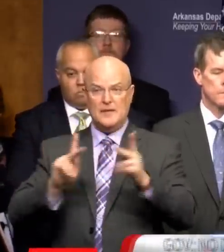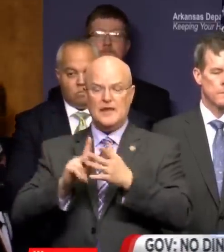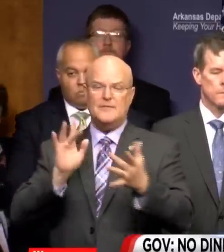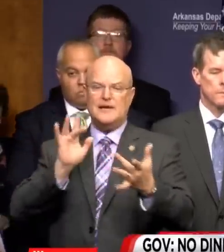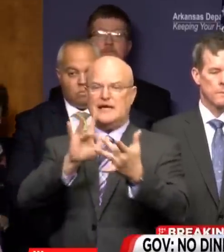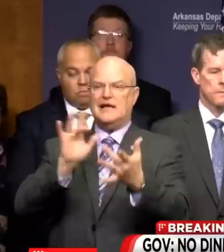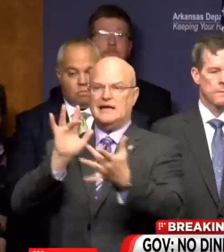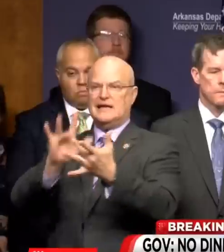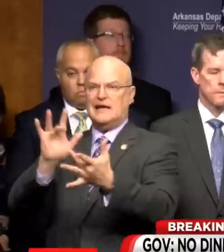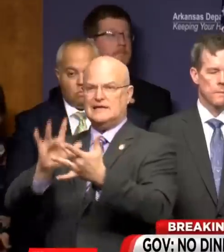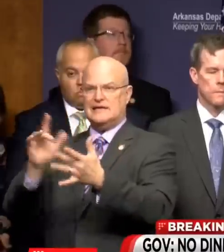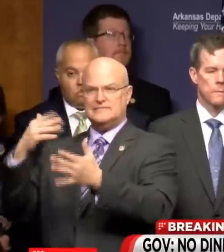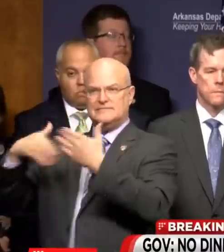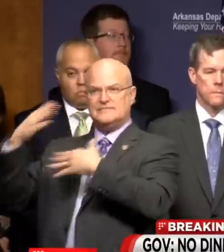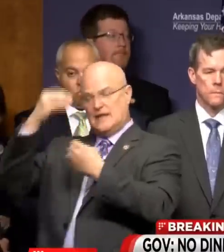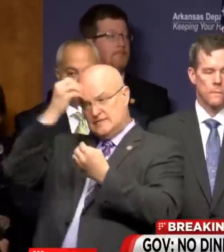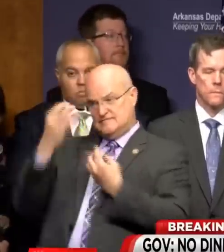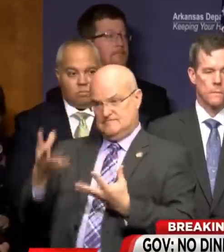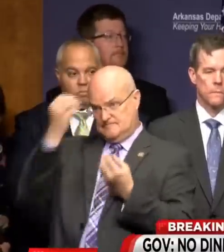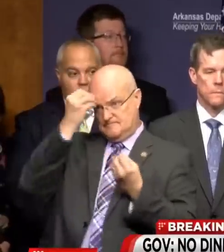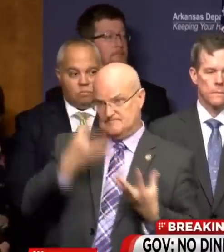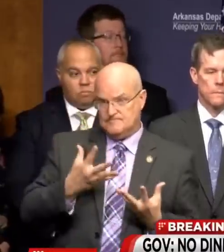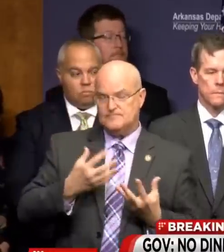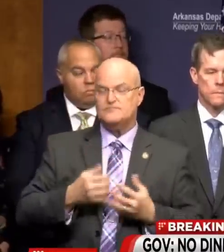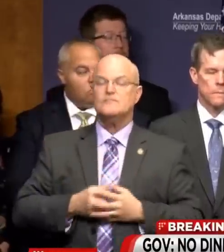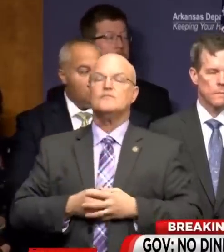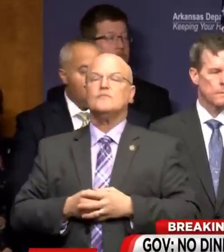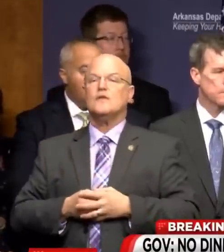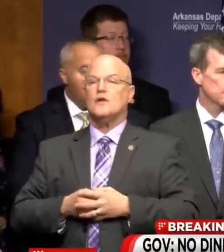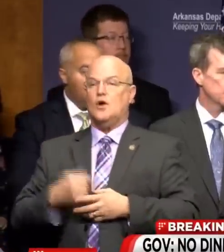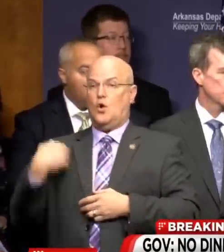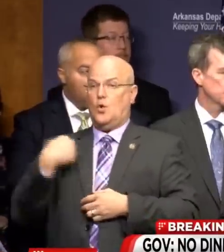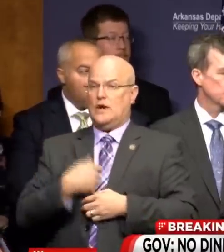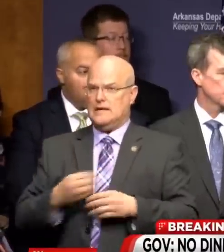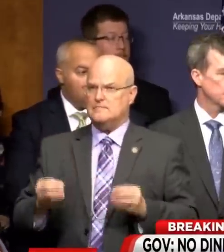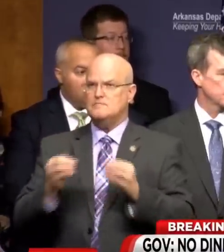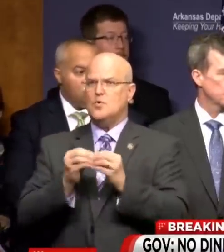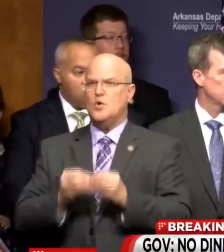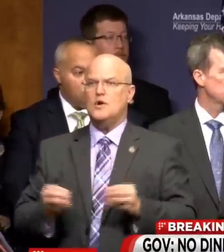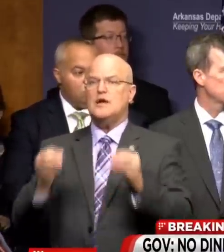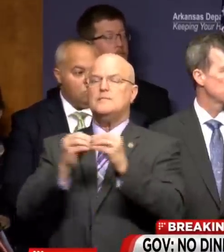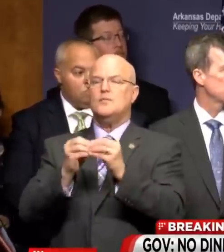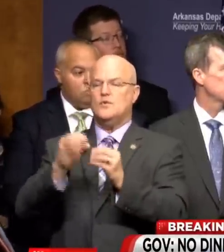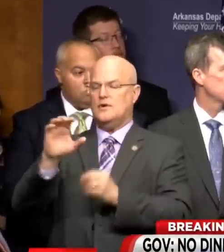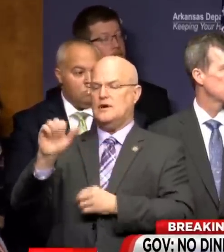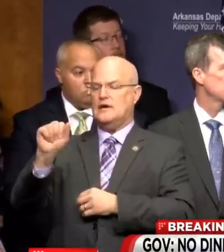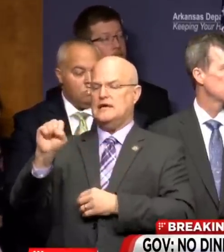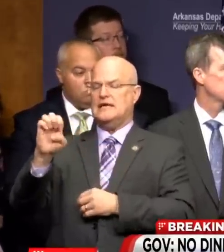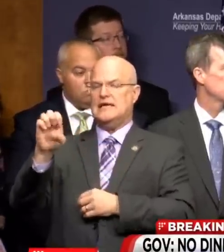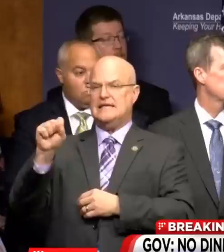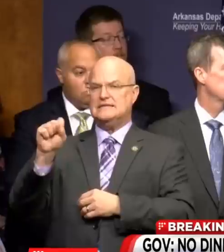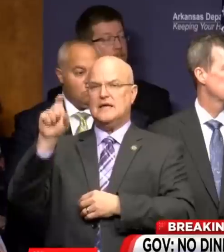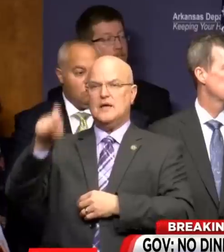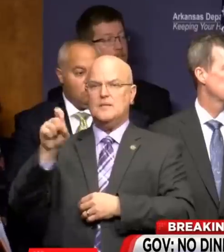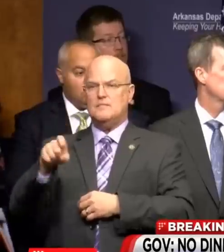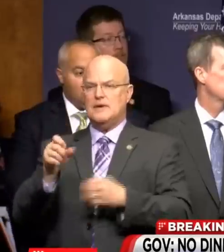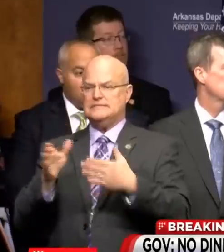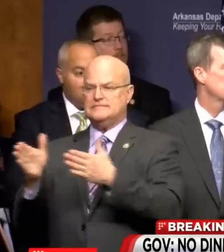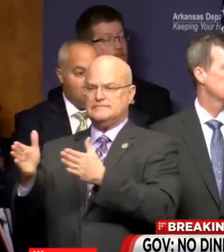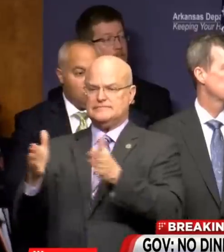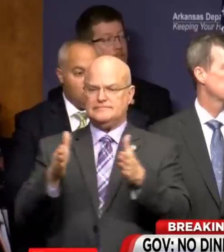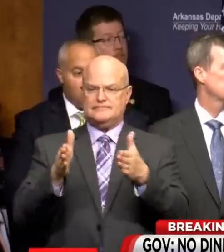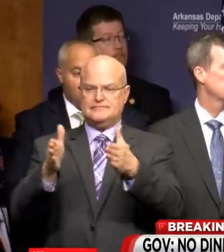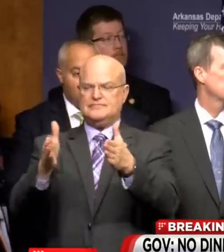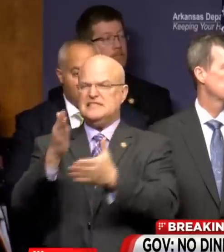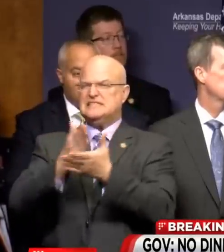been in contact with and inform them of that. As we're getting more and more cases, we're going to have to redirect some of